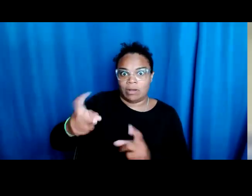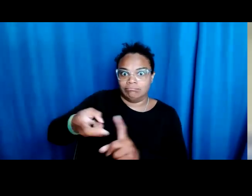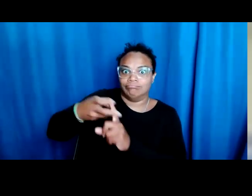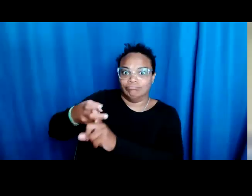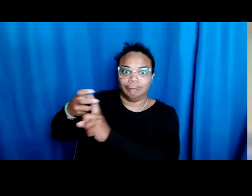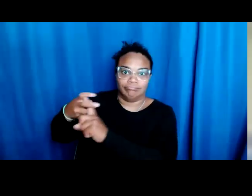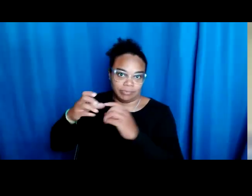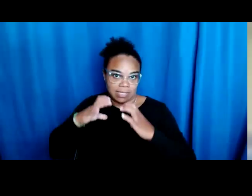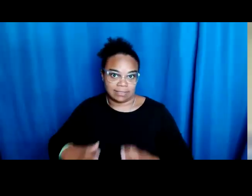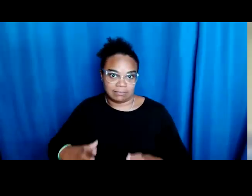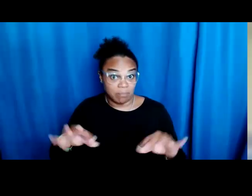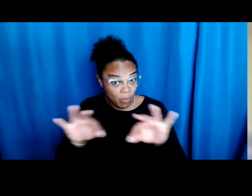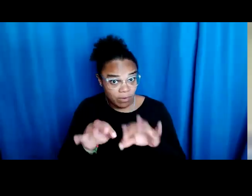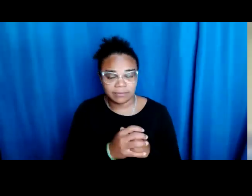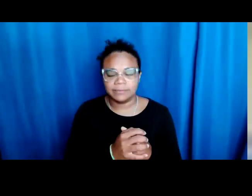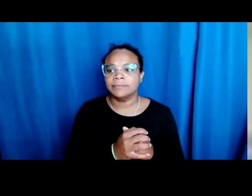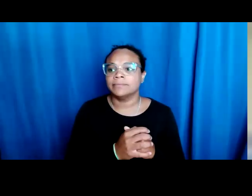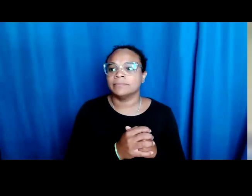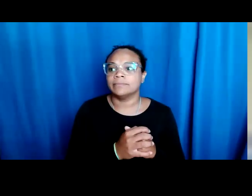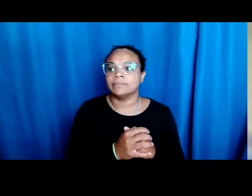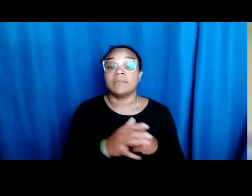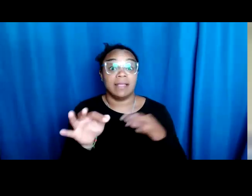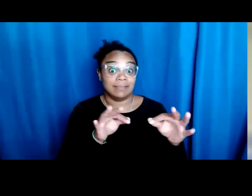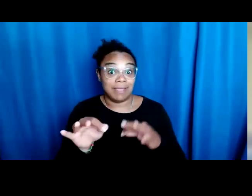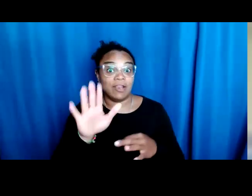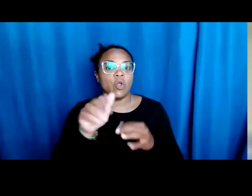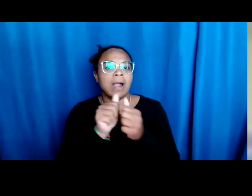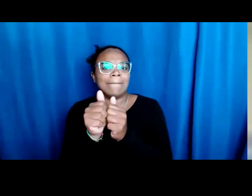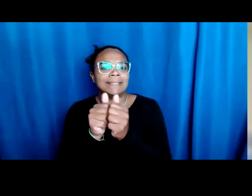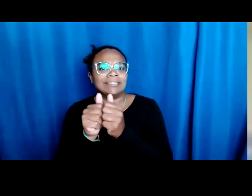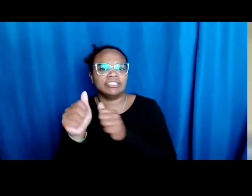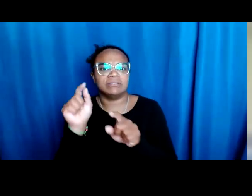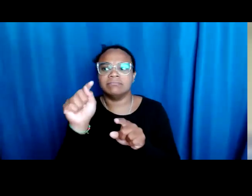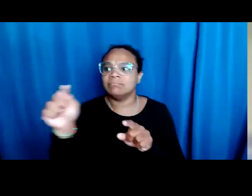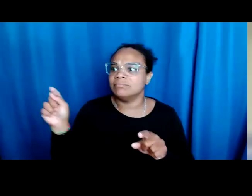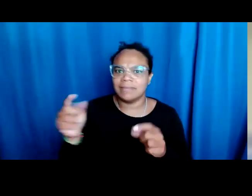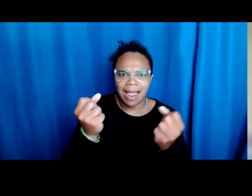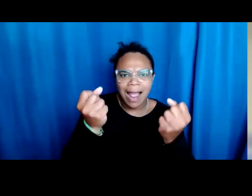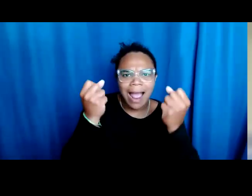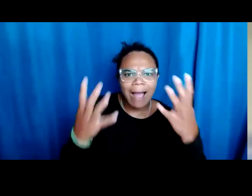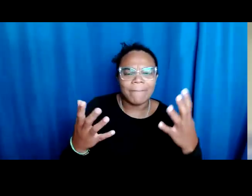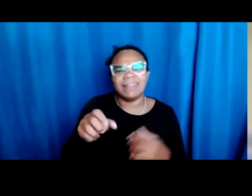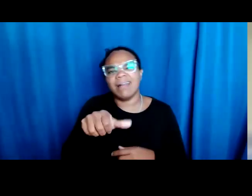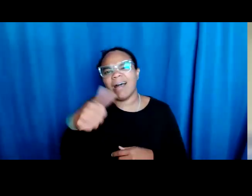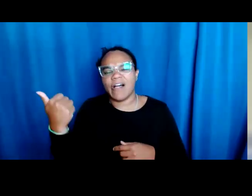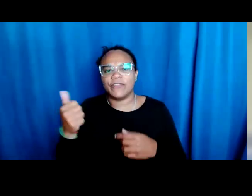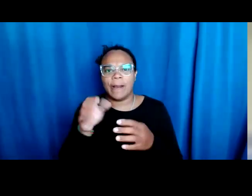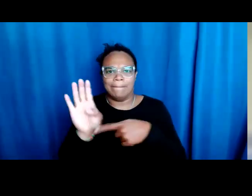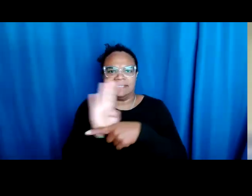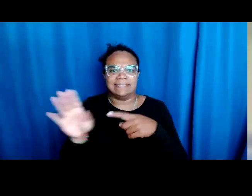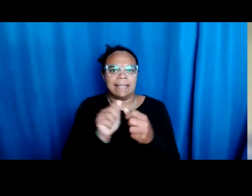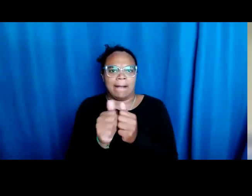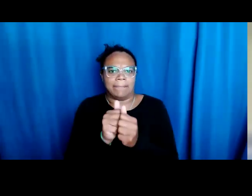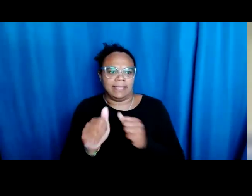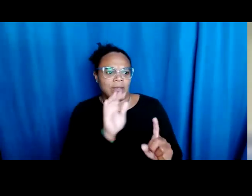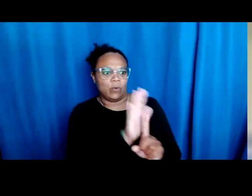You're going to talk about your competition. How many competitors do you have in the area, say a 5 to